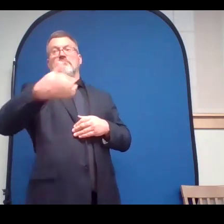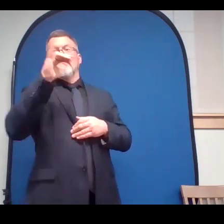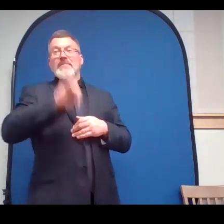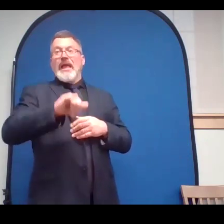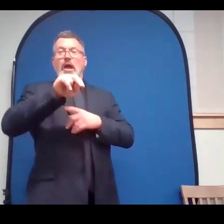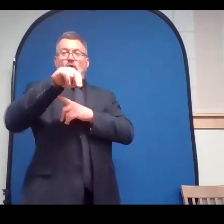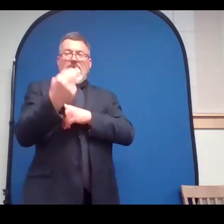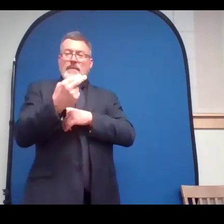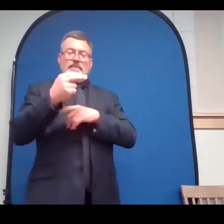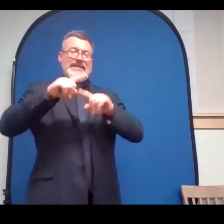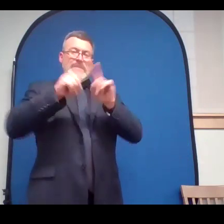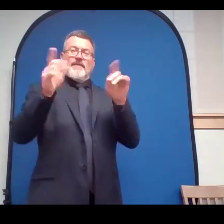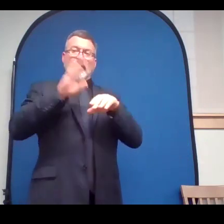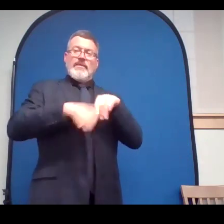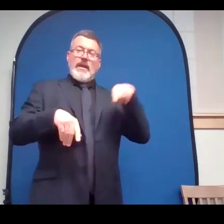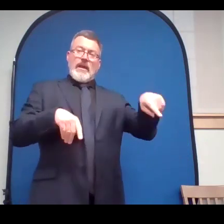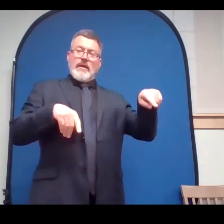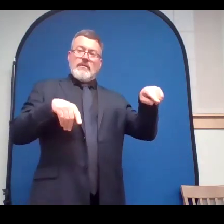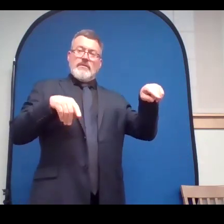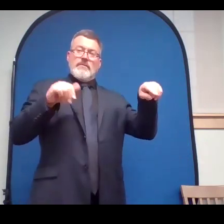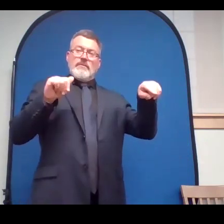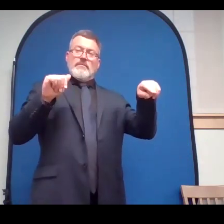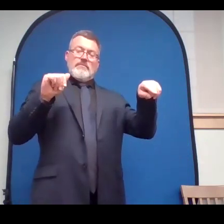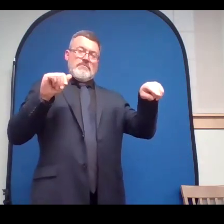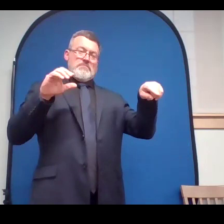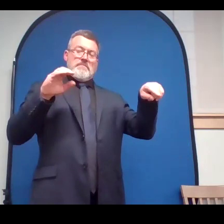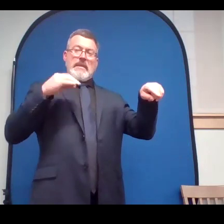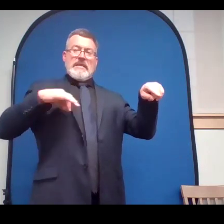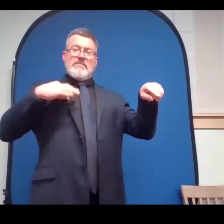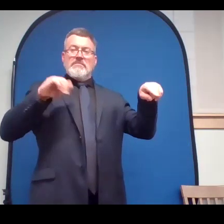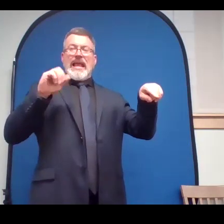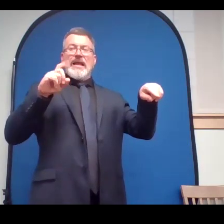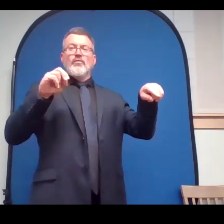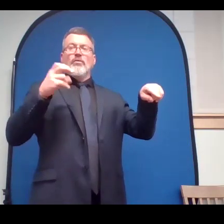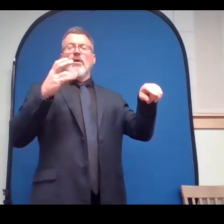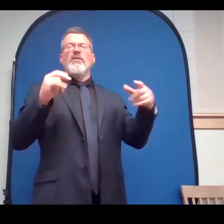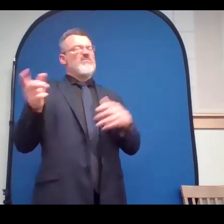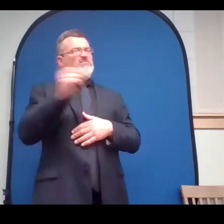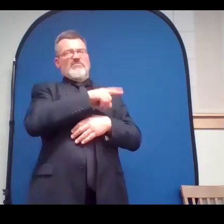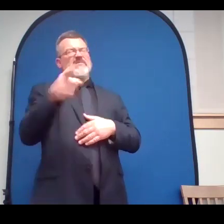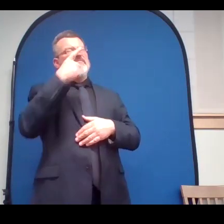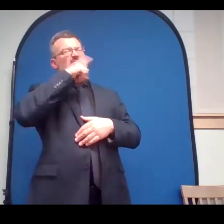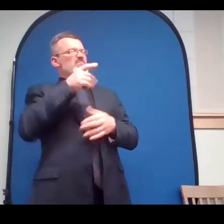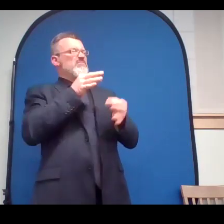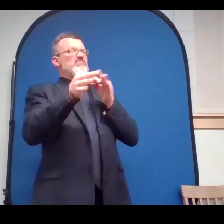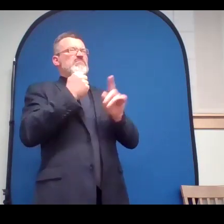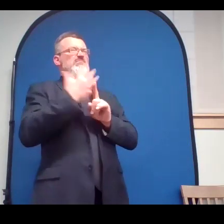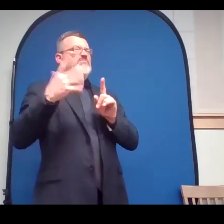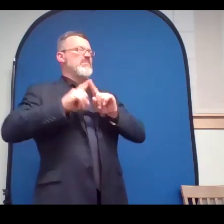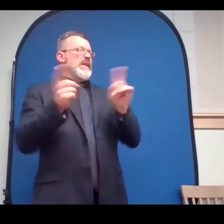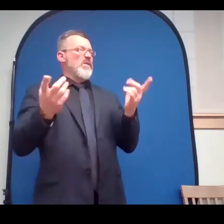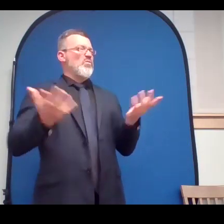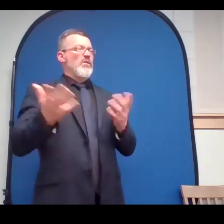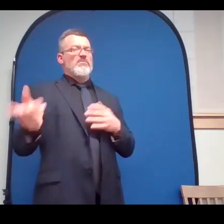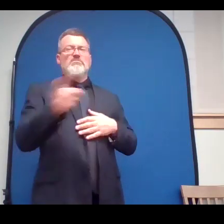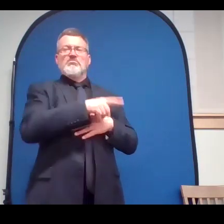differently? I stated it once, but And you